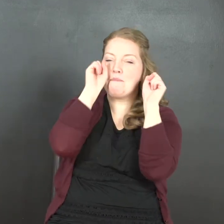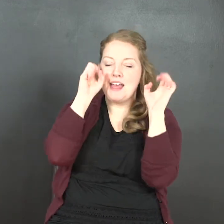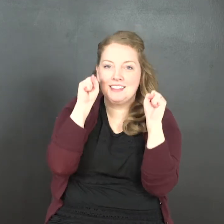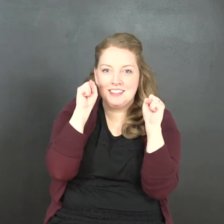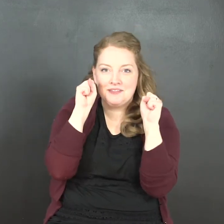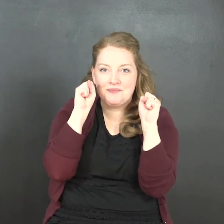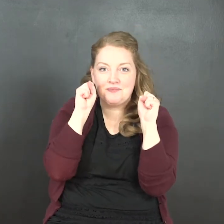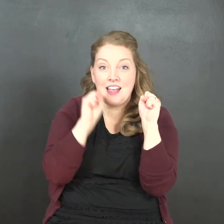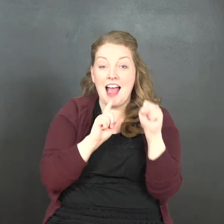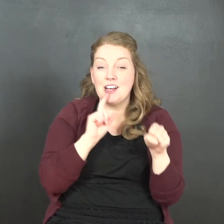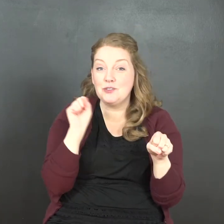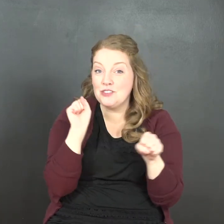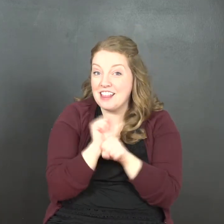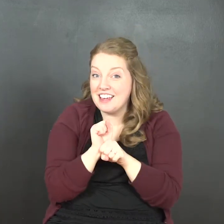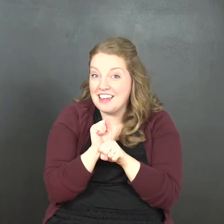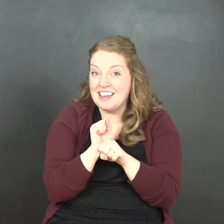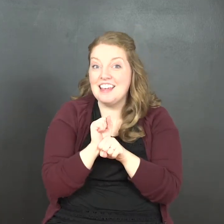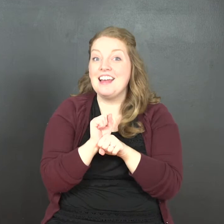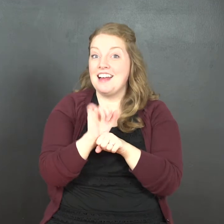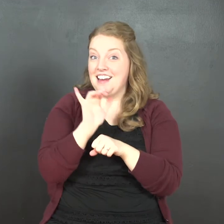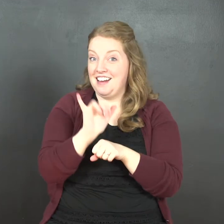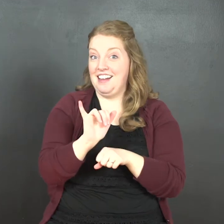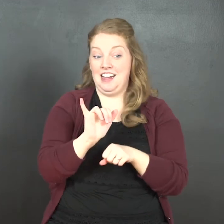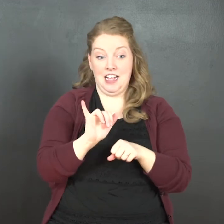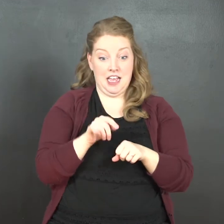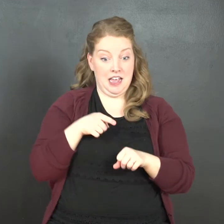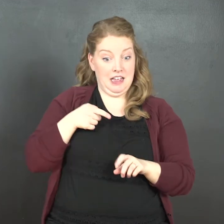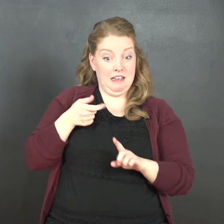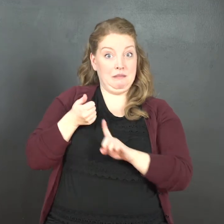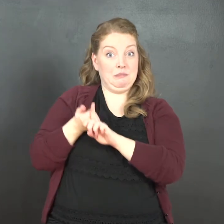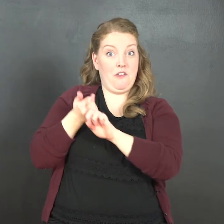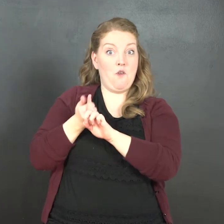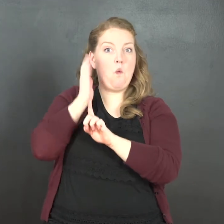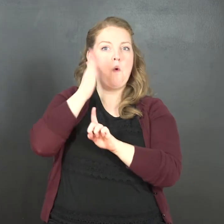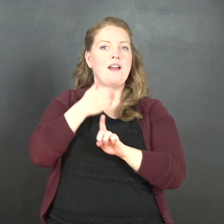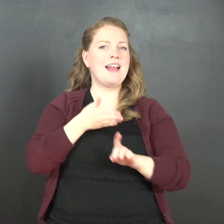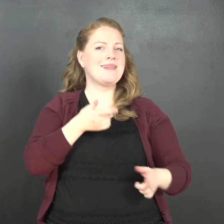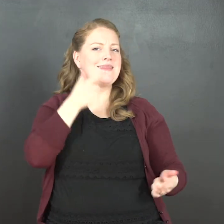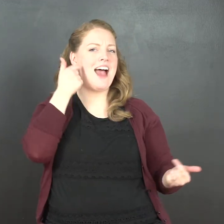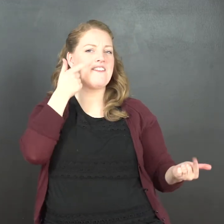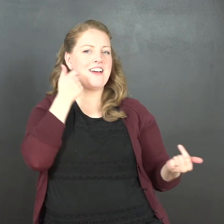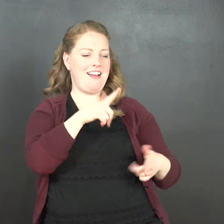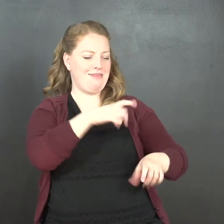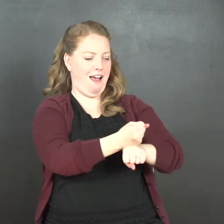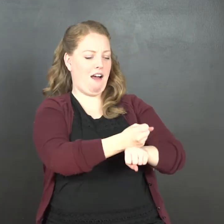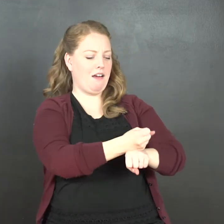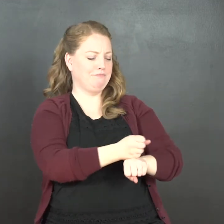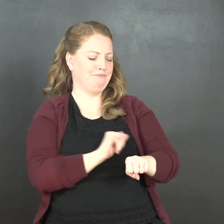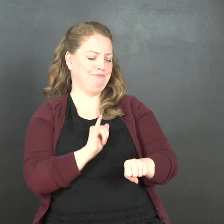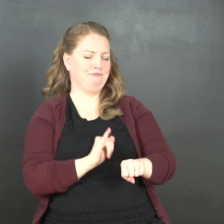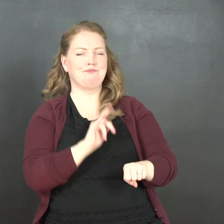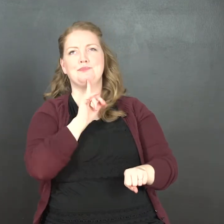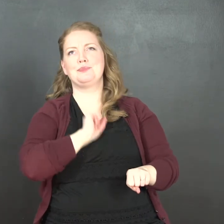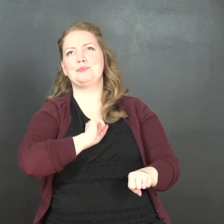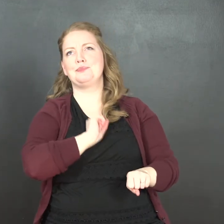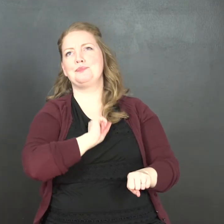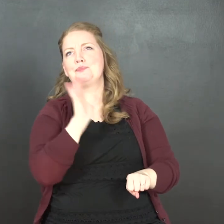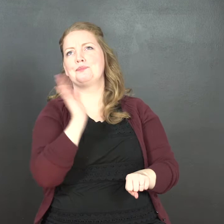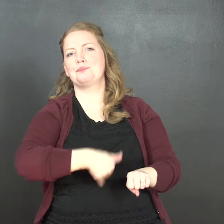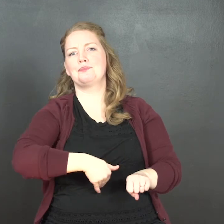of fact, they often said of Houdini, that he would laugh at locks and sneer at fetters. That was just kind of